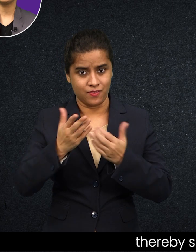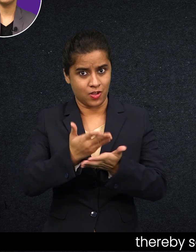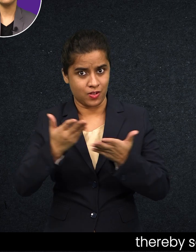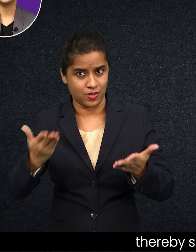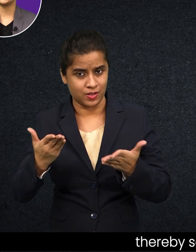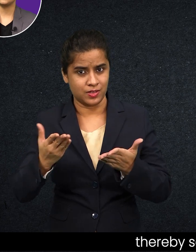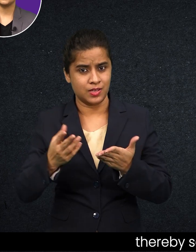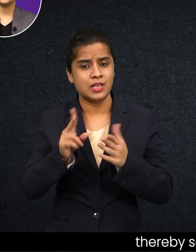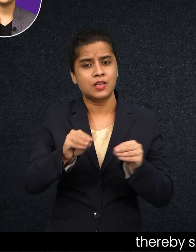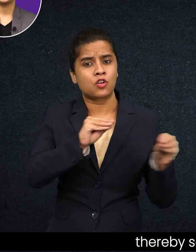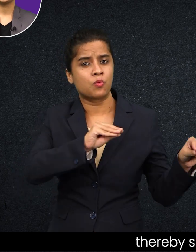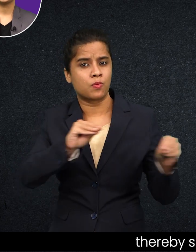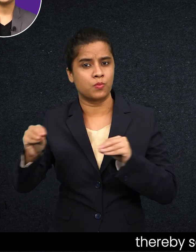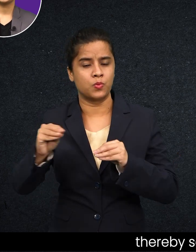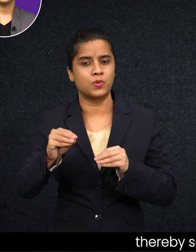it in motion.